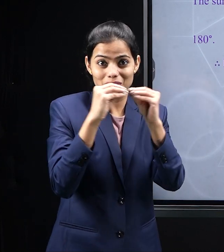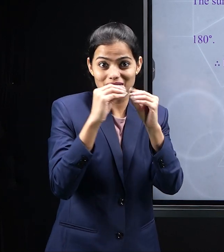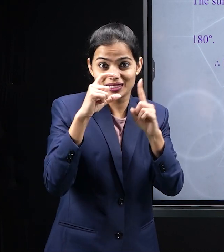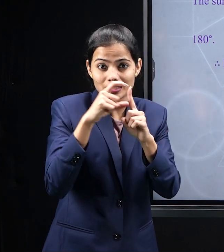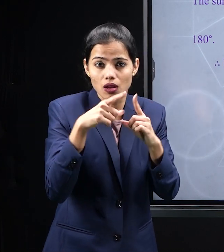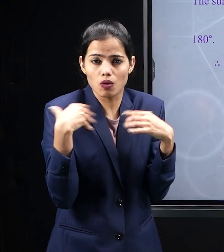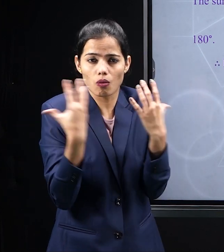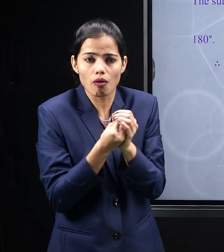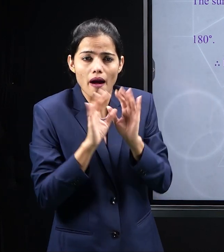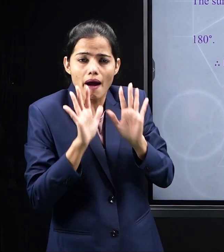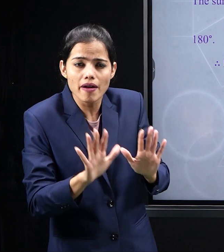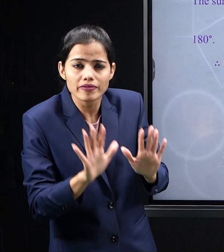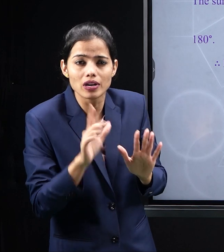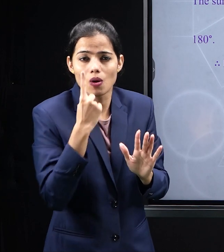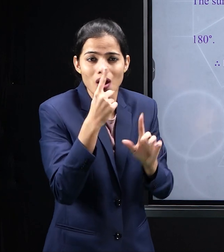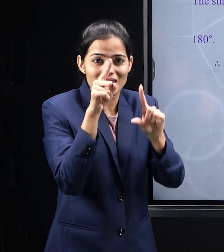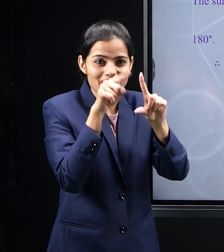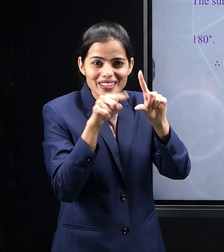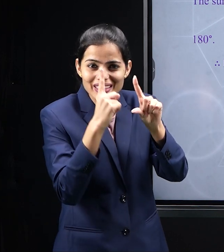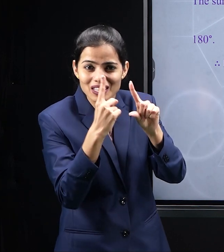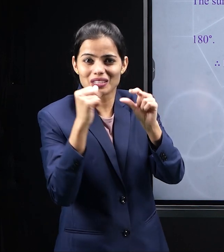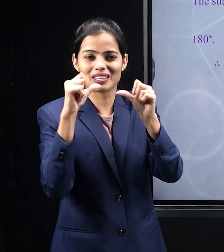Therefore, in triangle ABD, we have